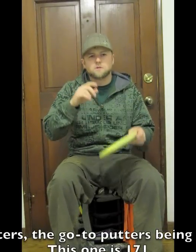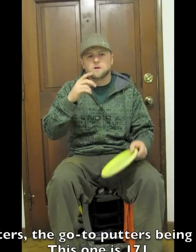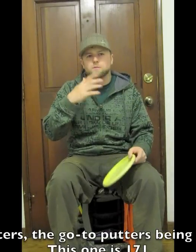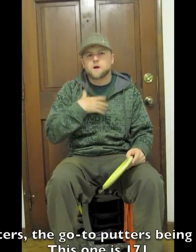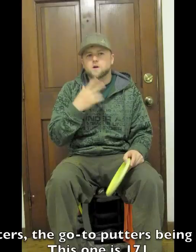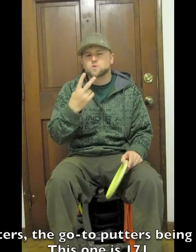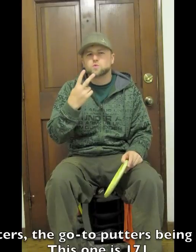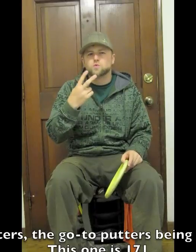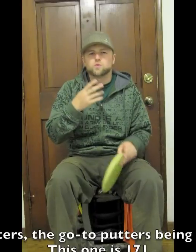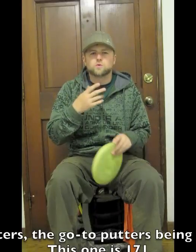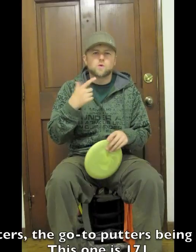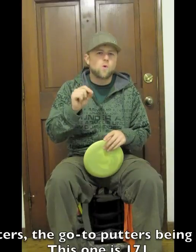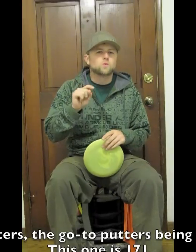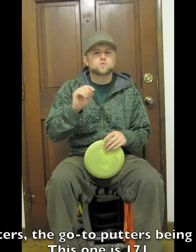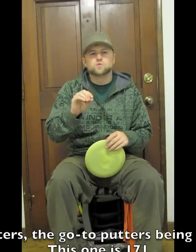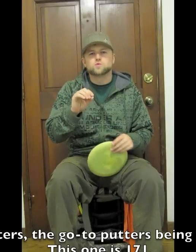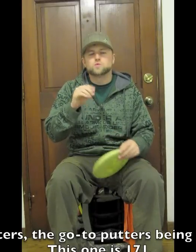Girlfriend, I'm not